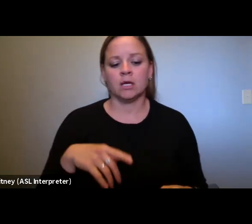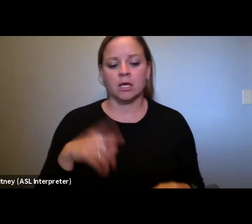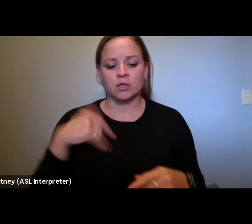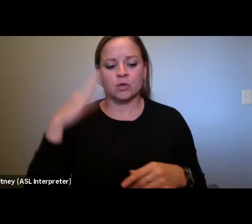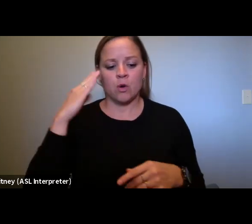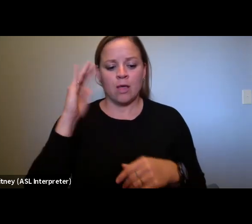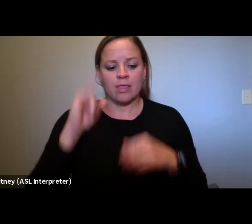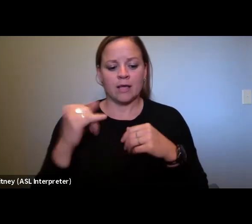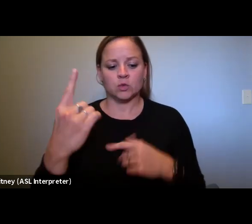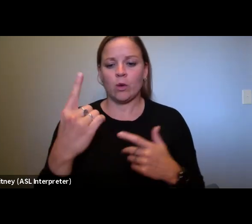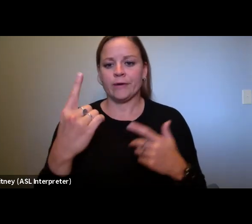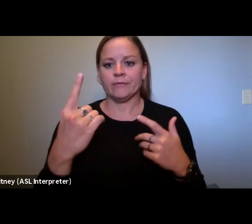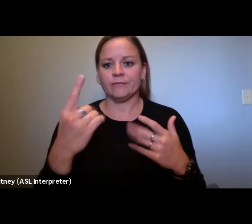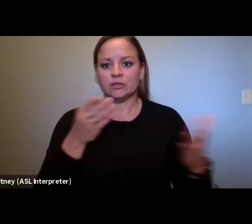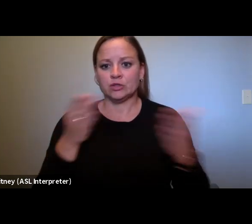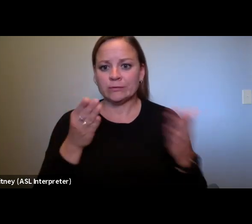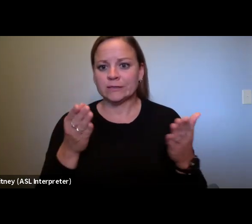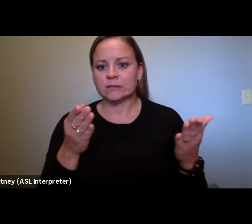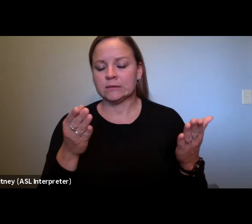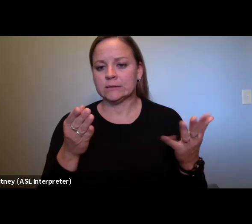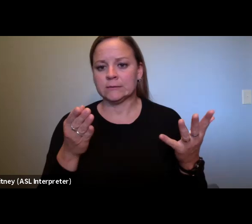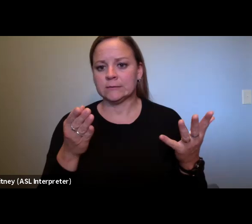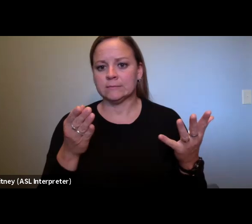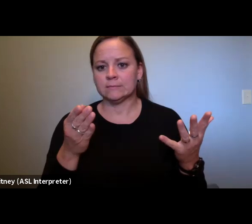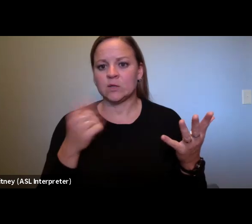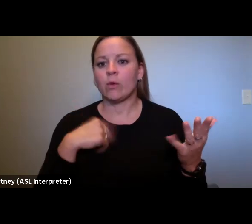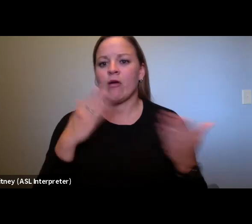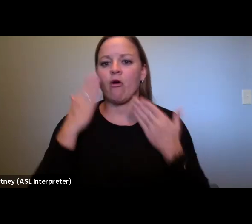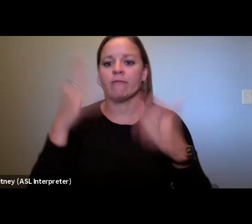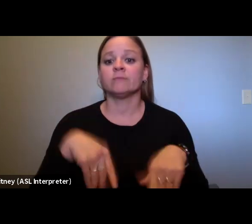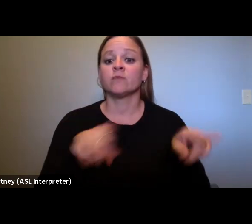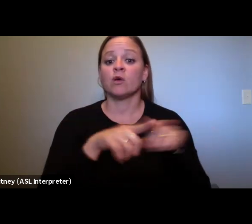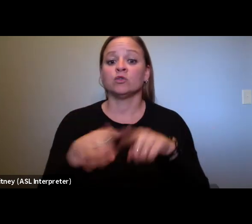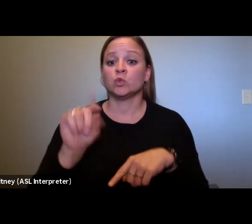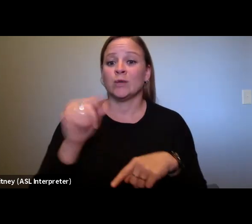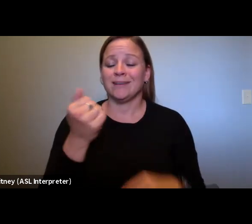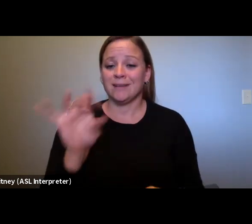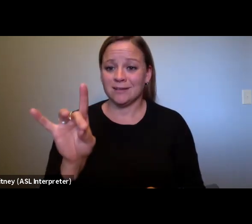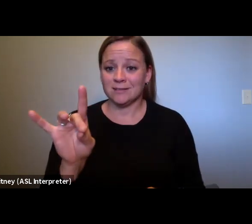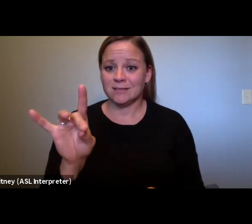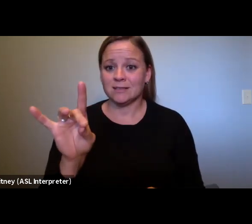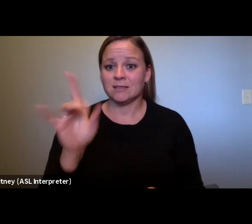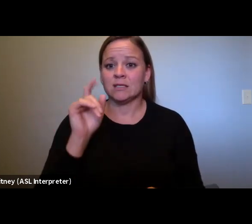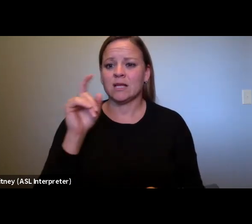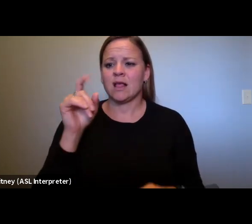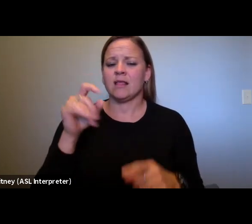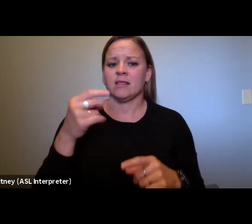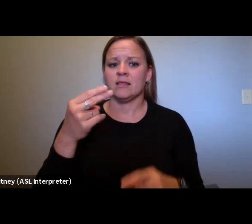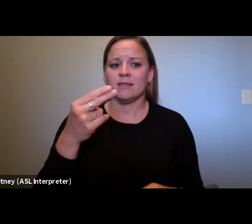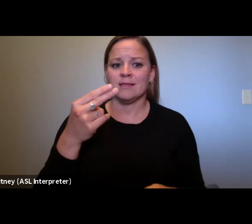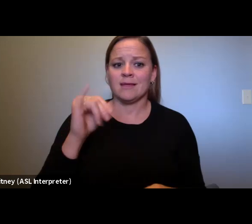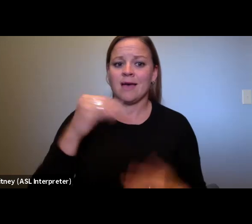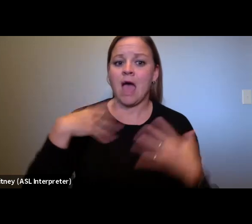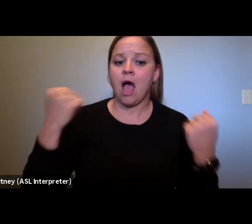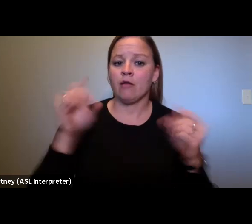one of the services that we offer. Also in 2018, we were approached by the health department within